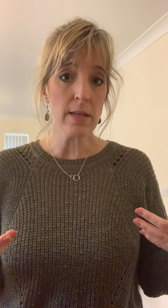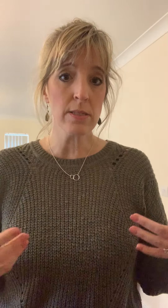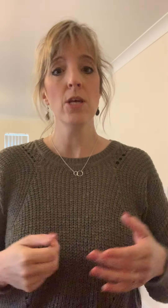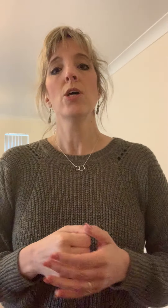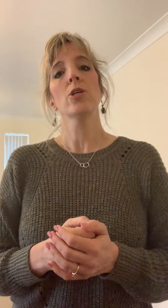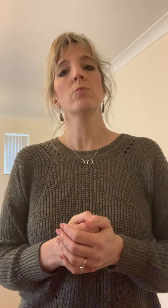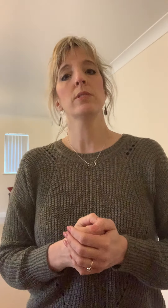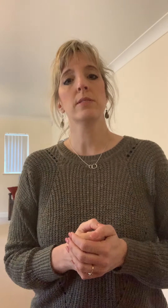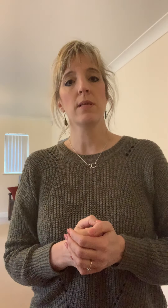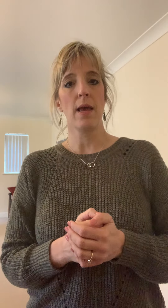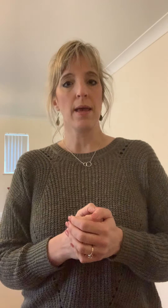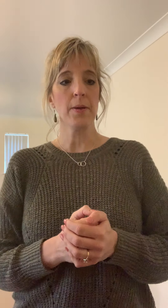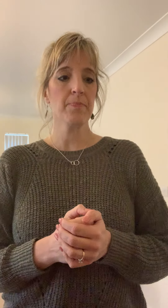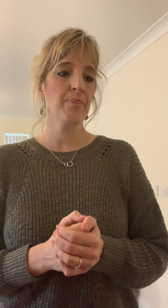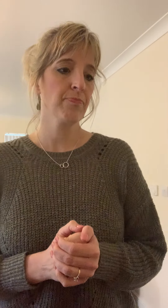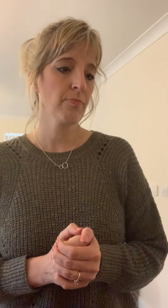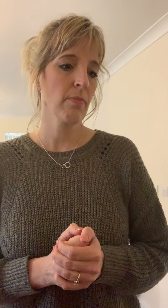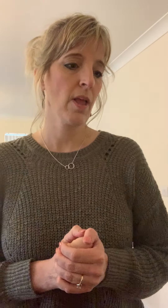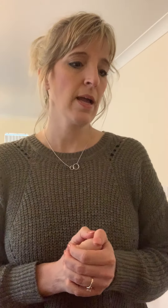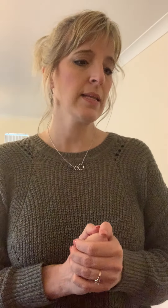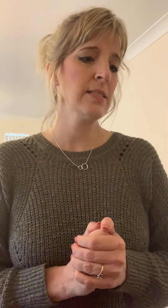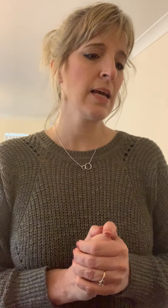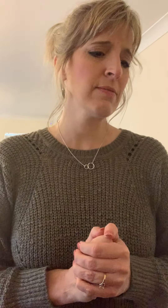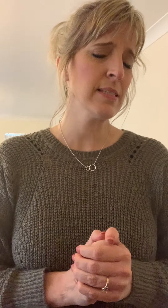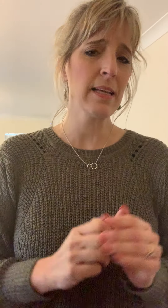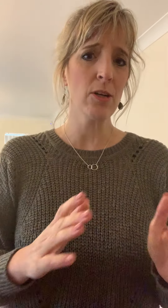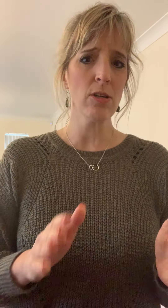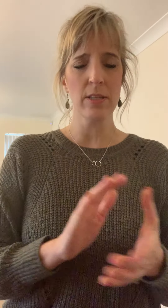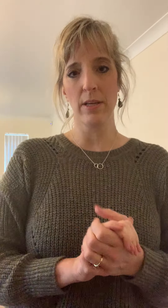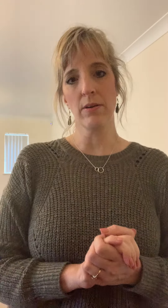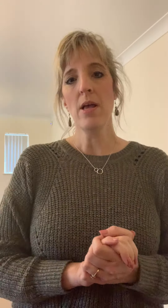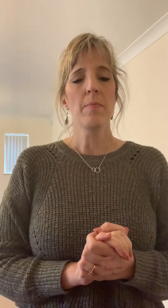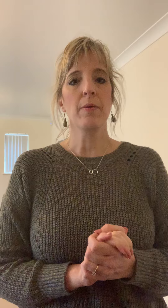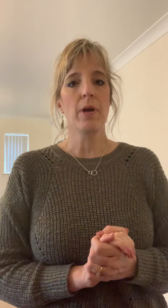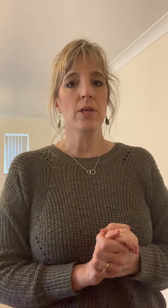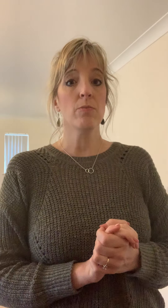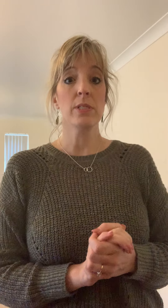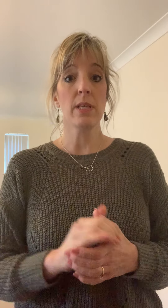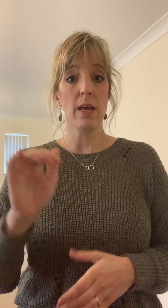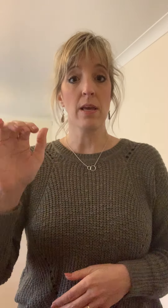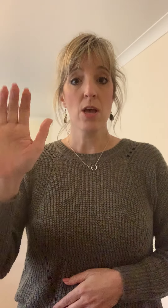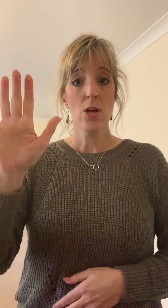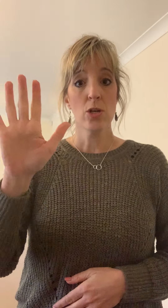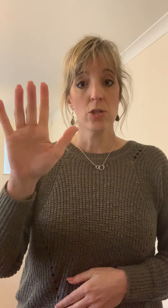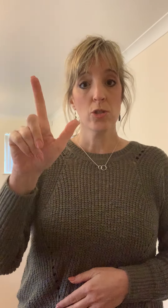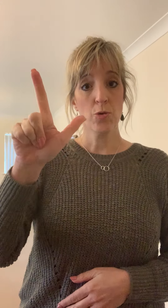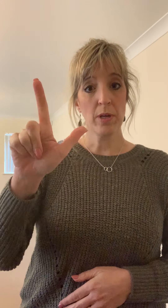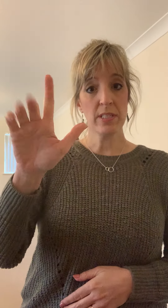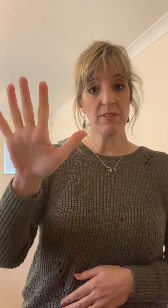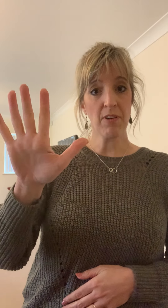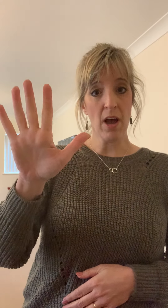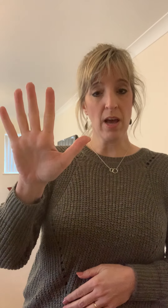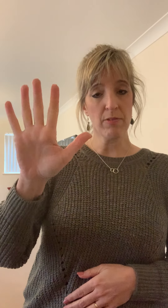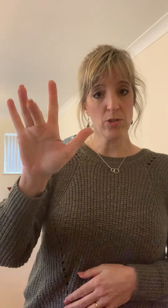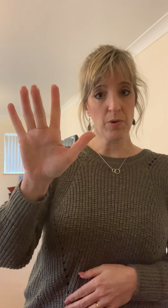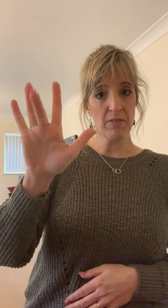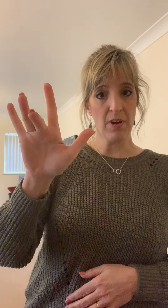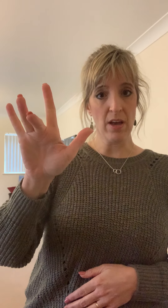$25.32, you would say, I didn't have the same cost in here, but anyway, you would say 25 or 25,